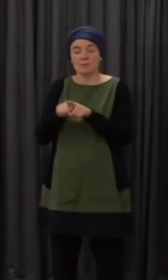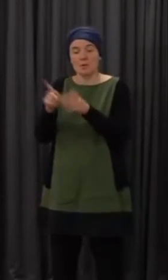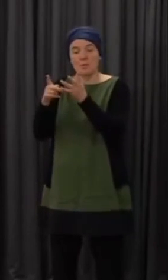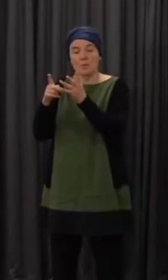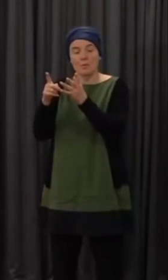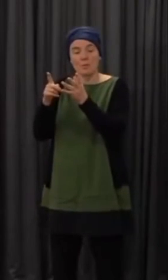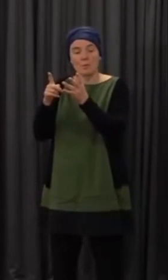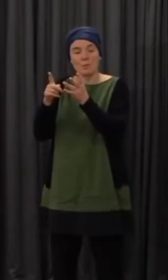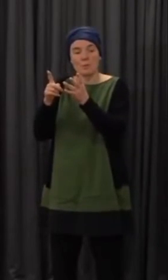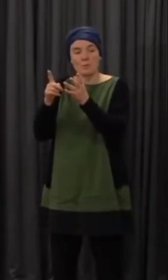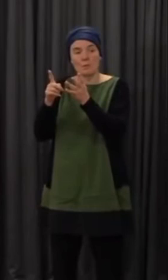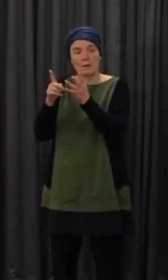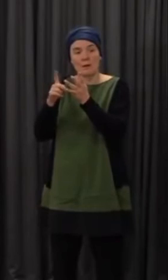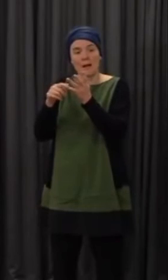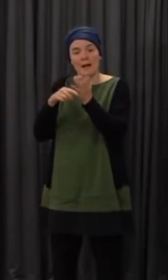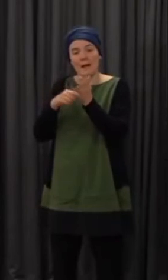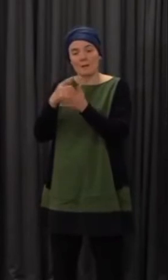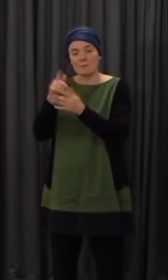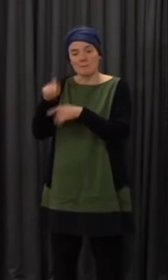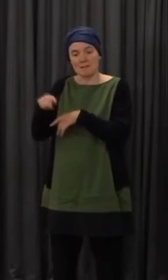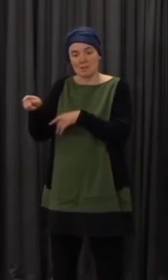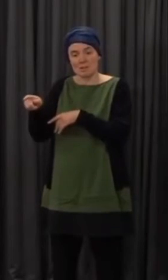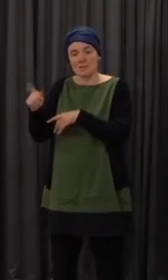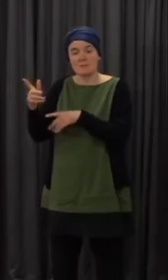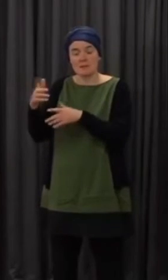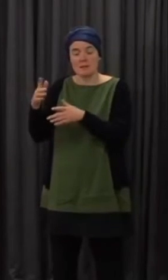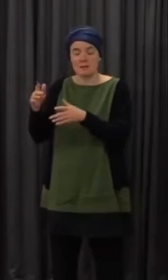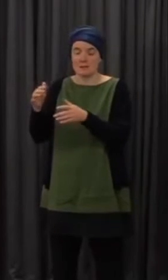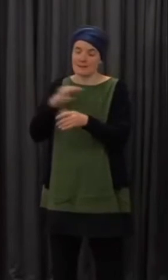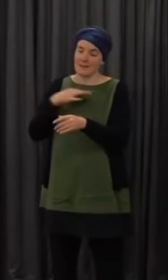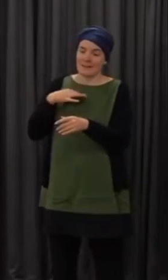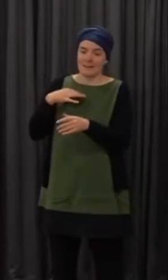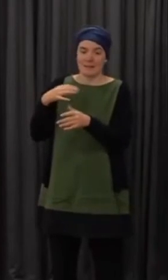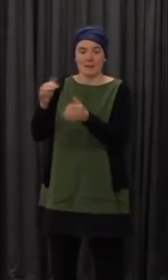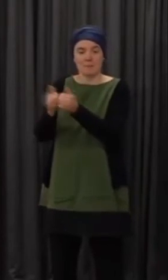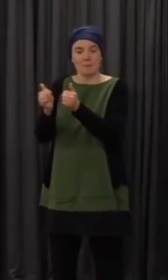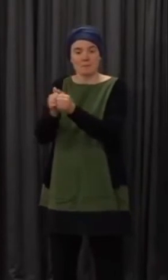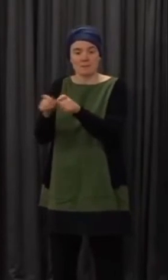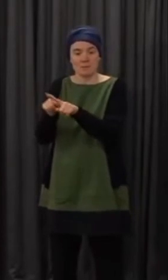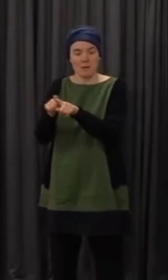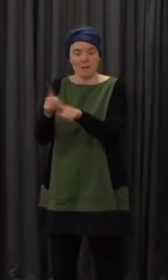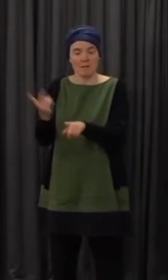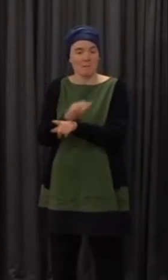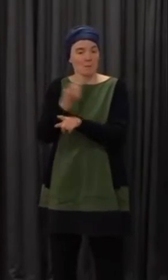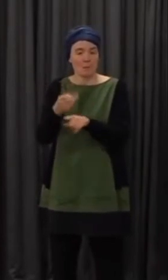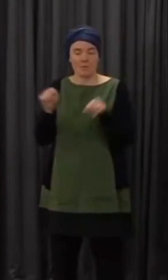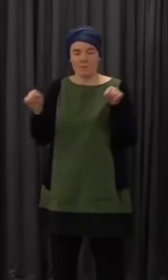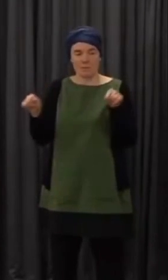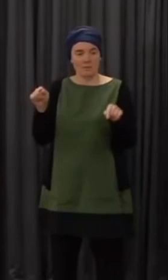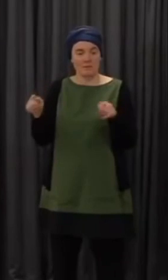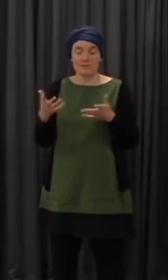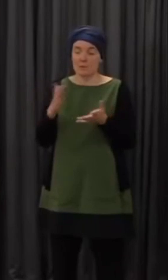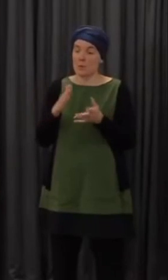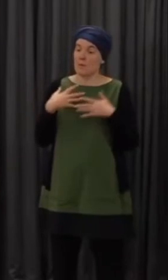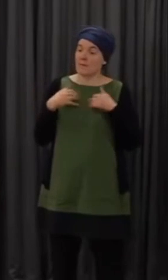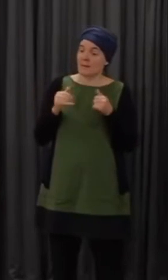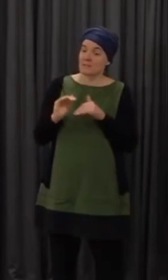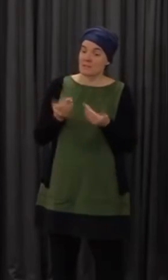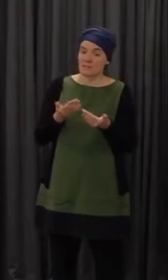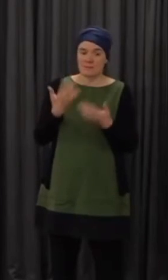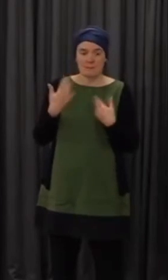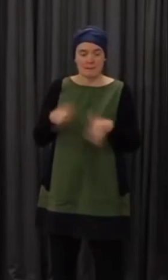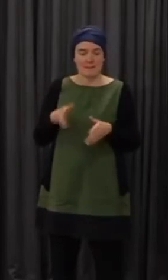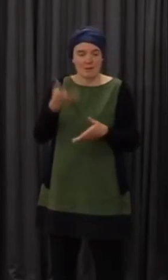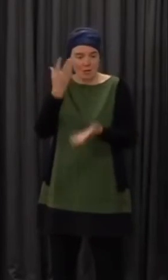appointments as well. So the health service is learning a lot during coronavirus. And some of the things we